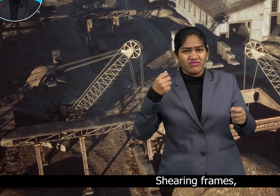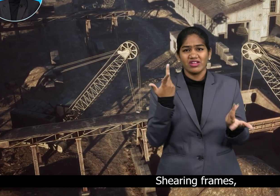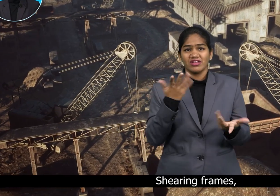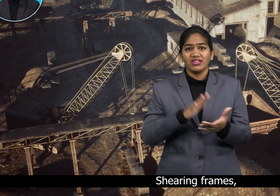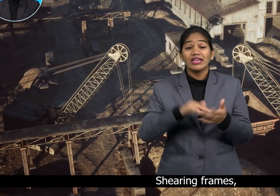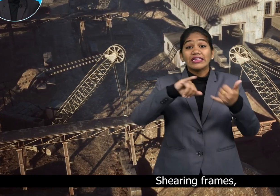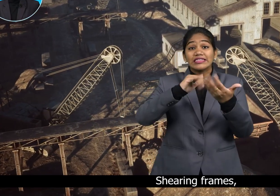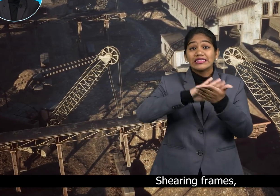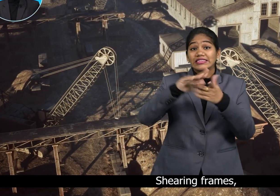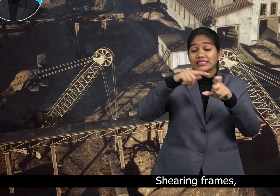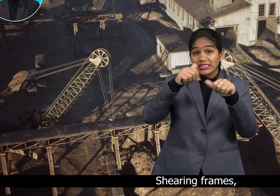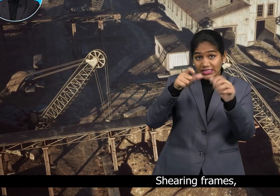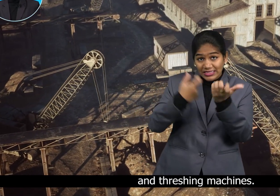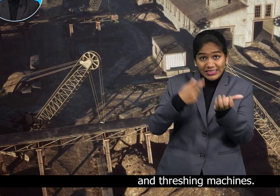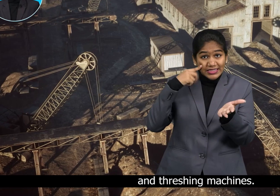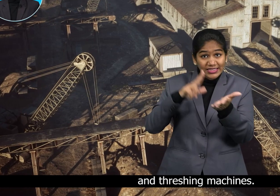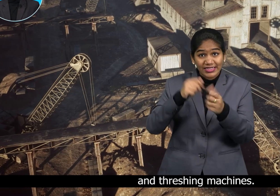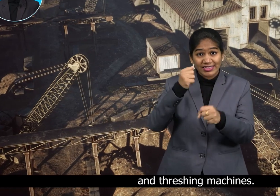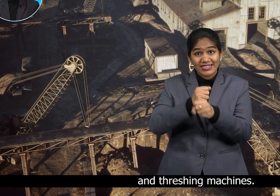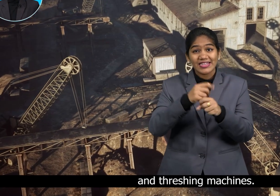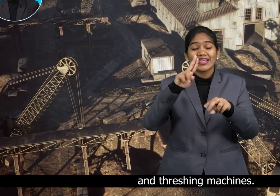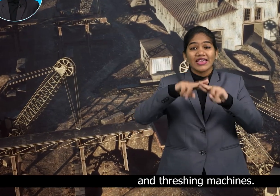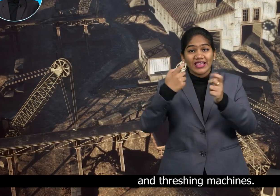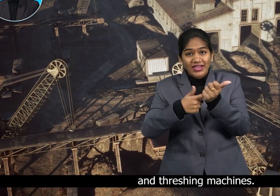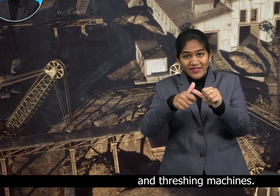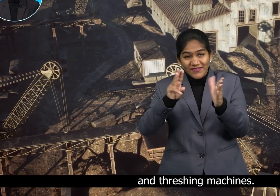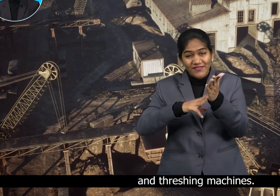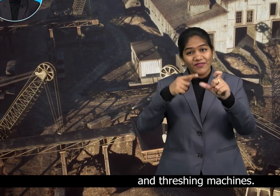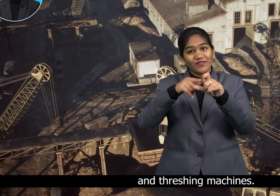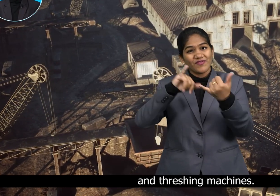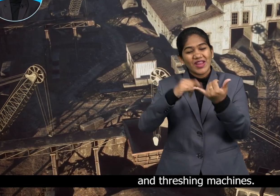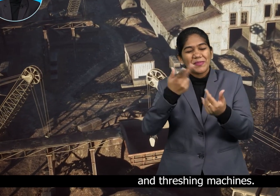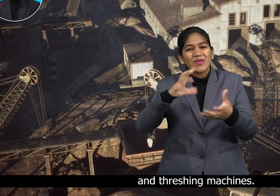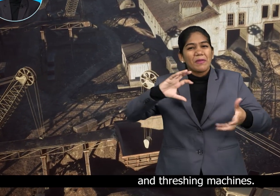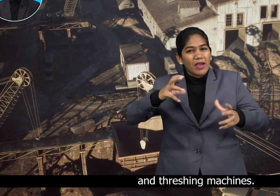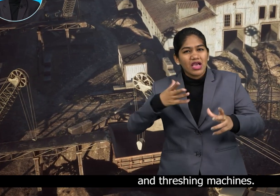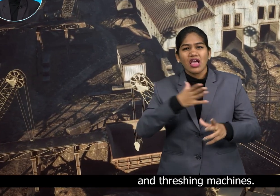shearing frames, and threshing machines.